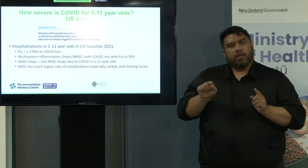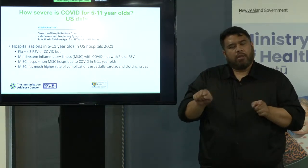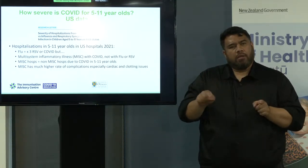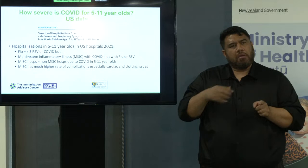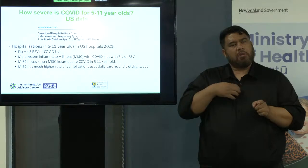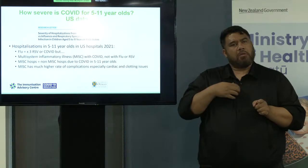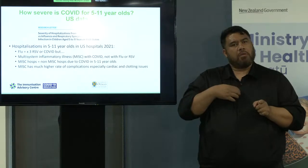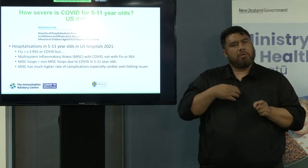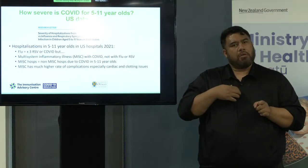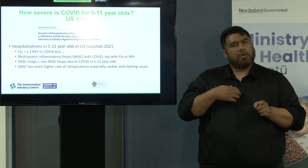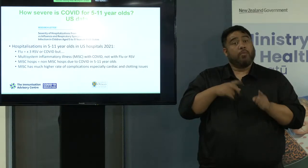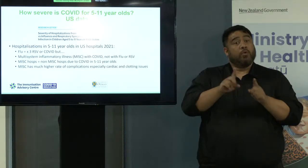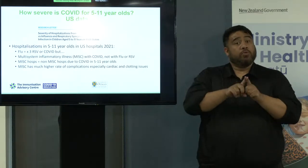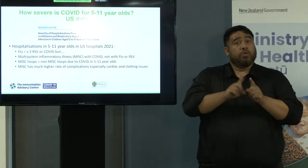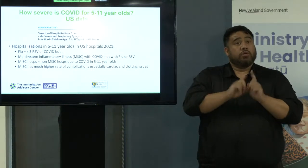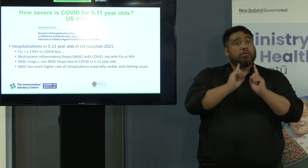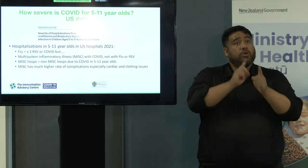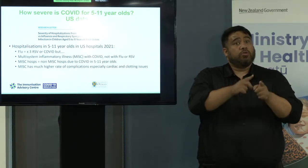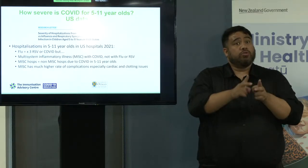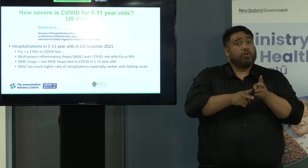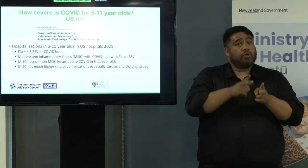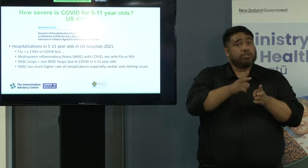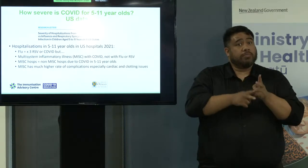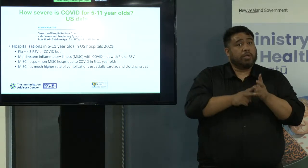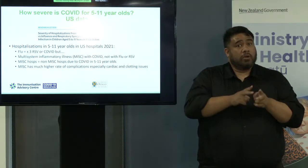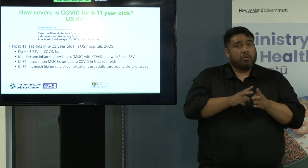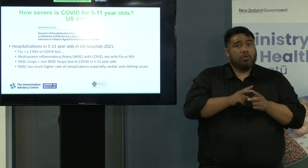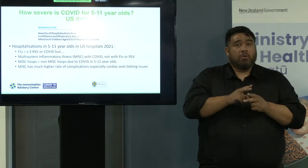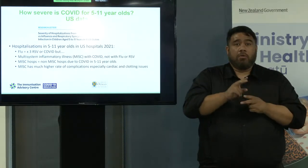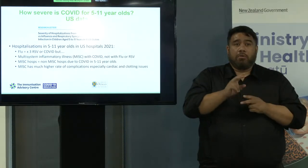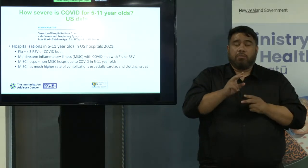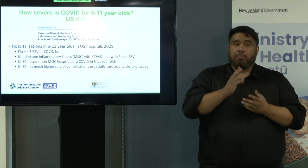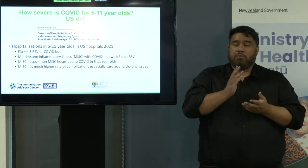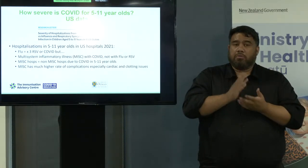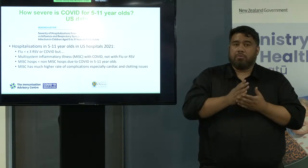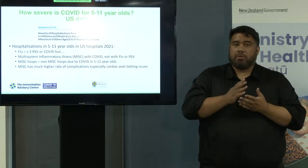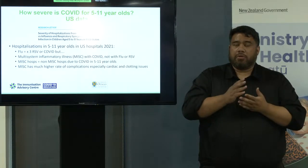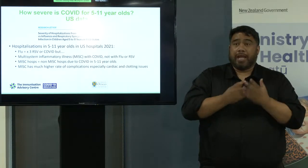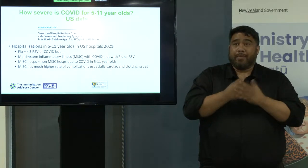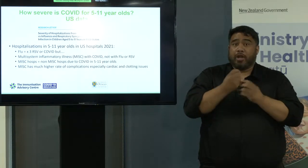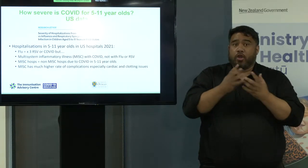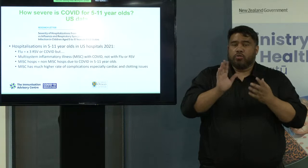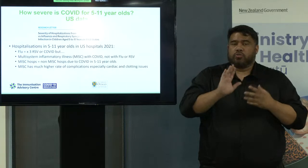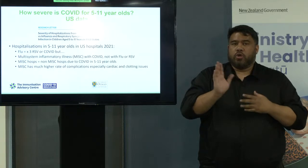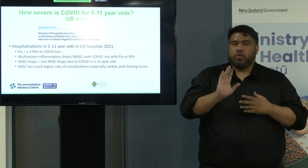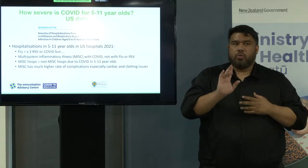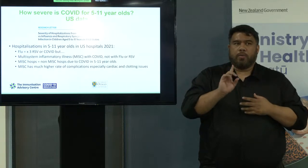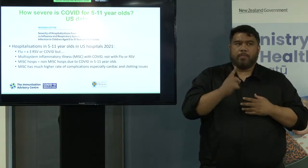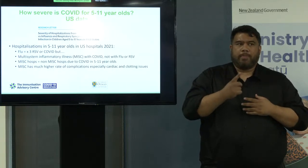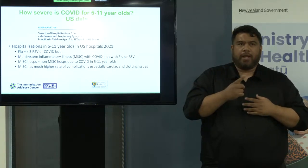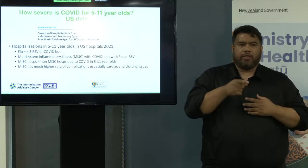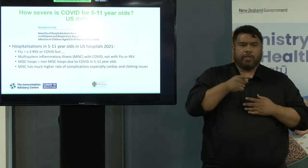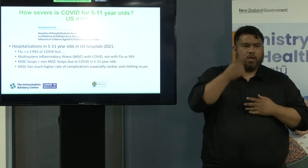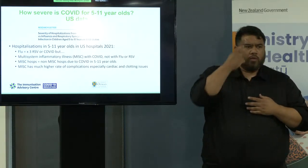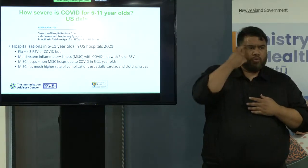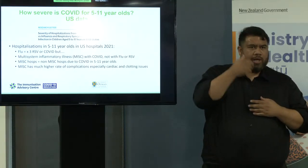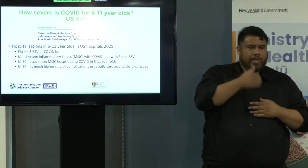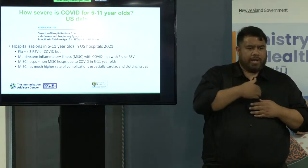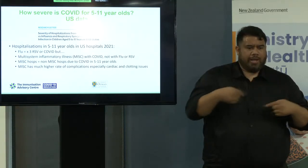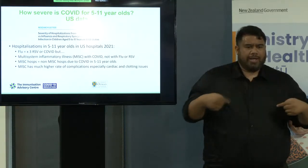of kids getting hospitalized, even though it's uncommon, those inflammatory